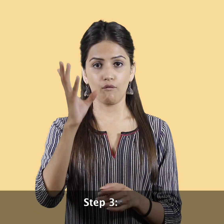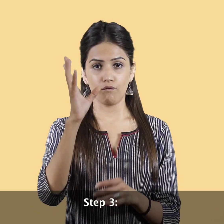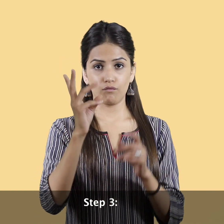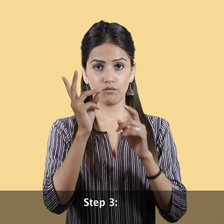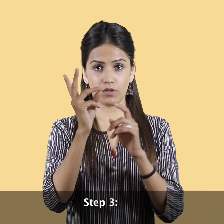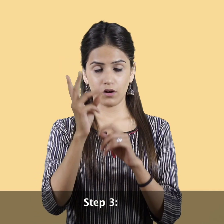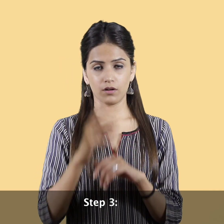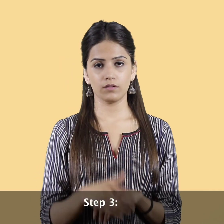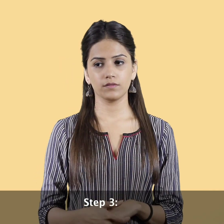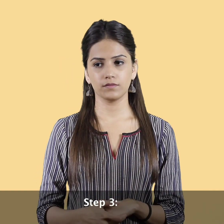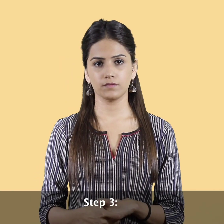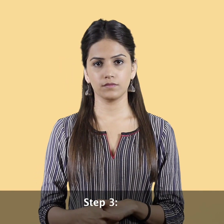Step 3.